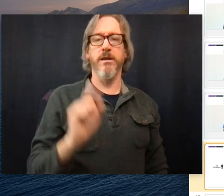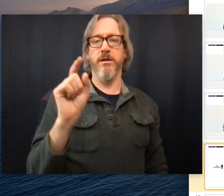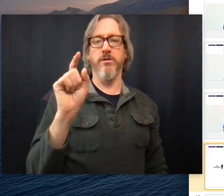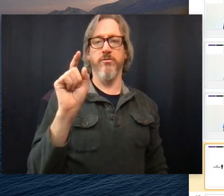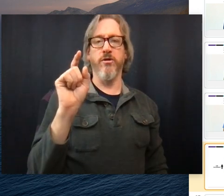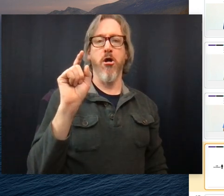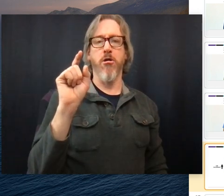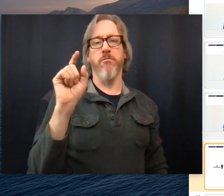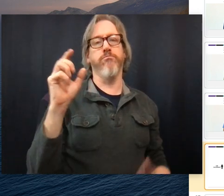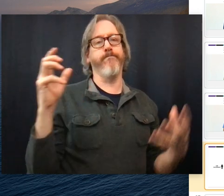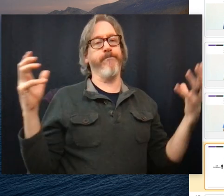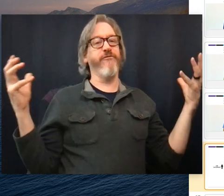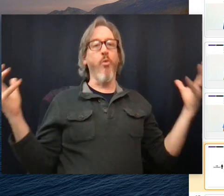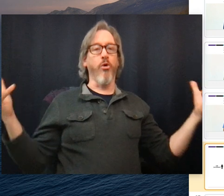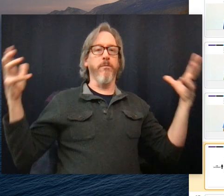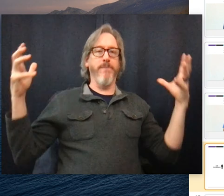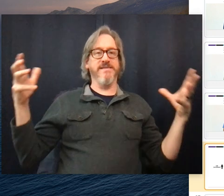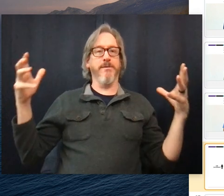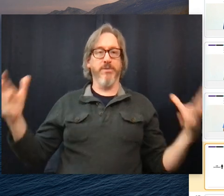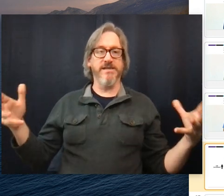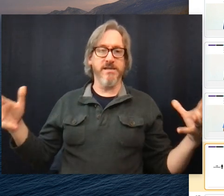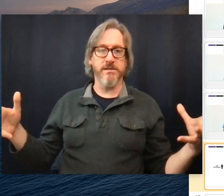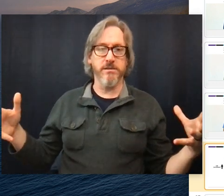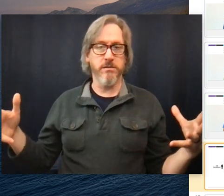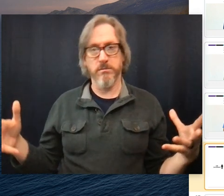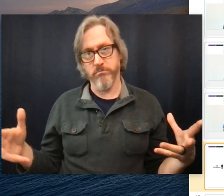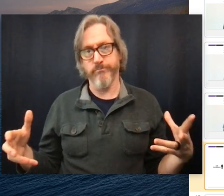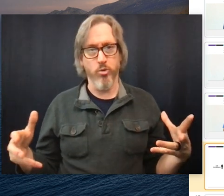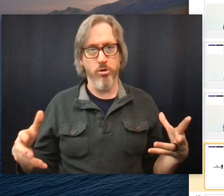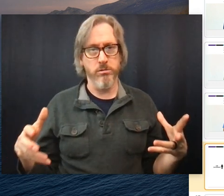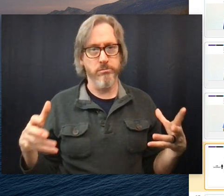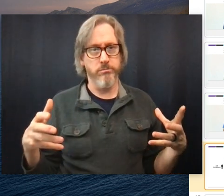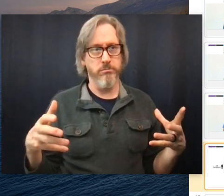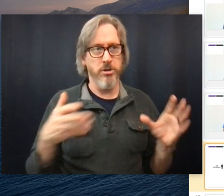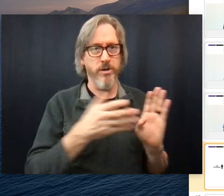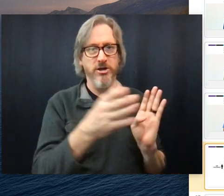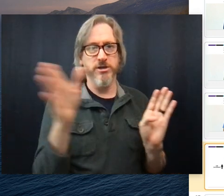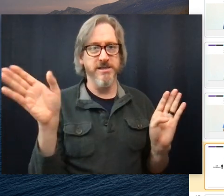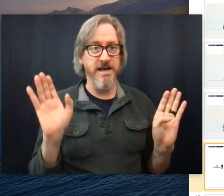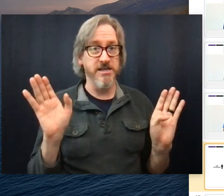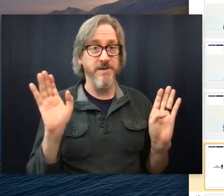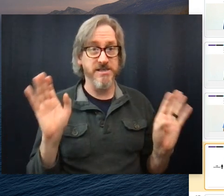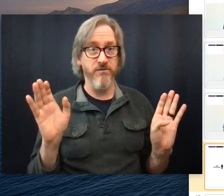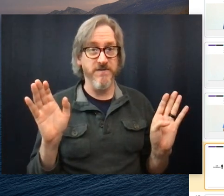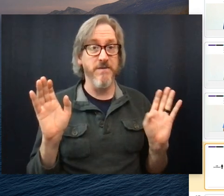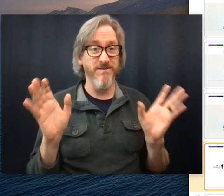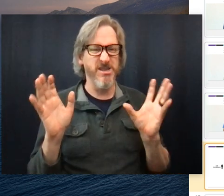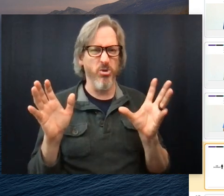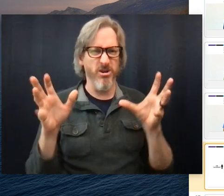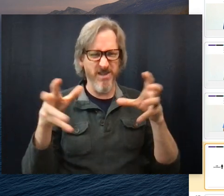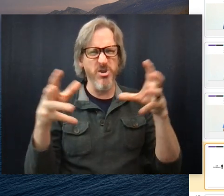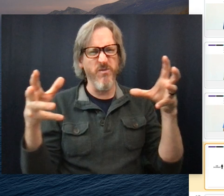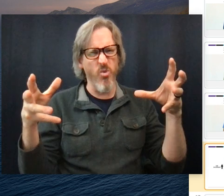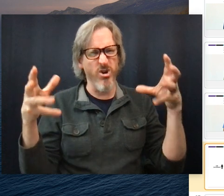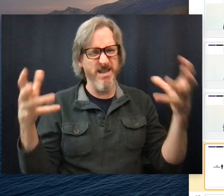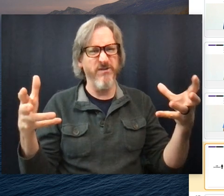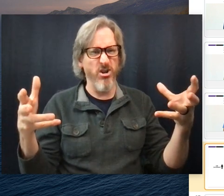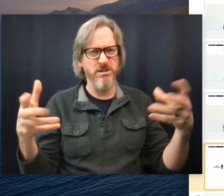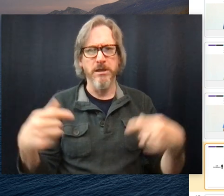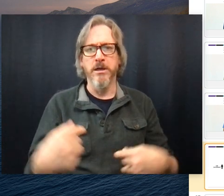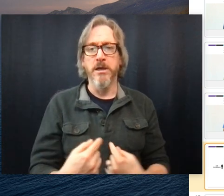But there are 4 basic places or locations in signing space that we've explored. These are the